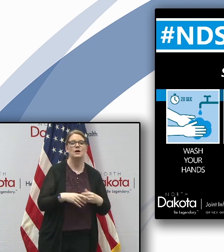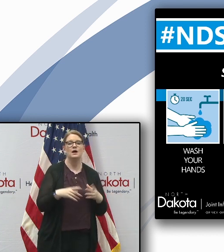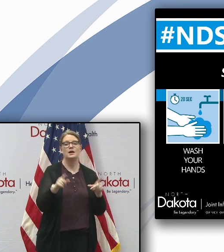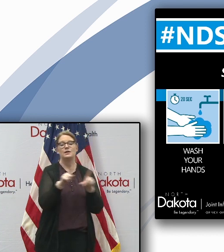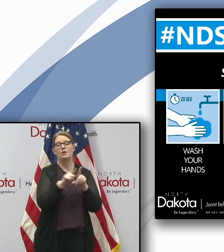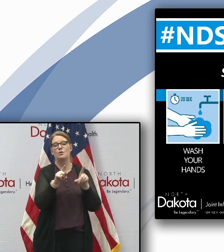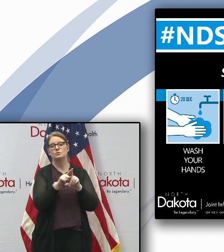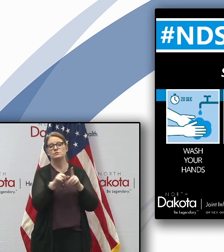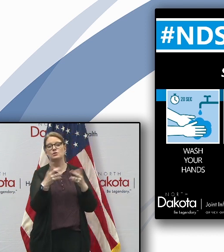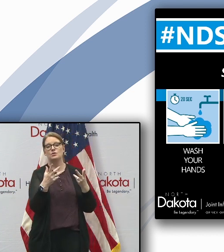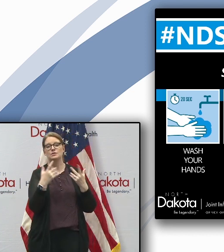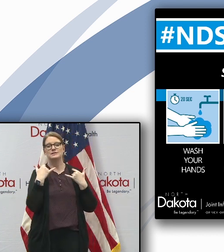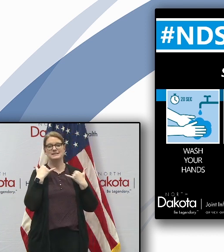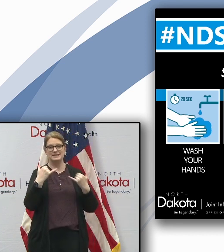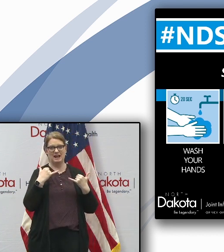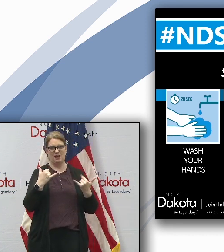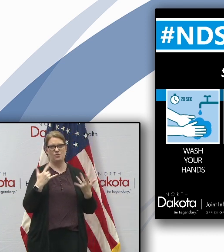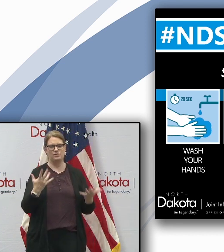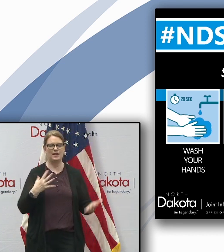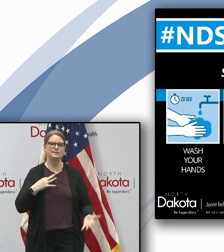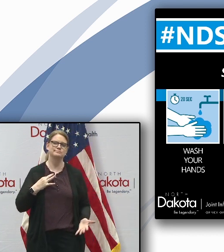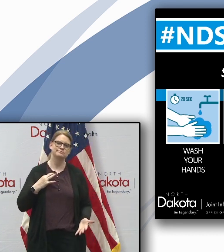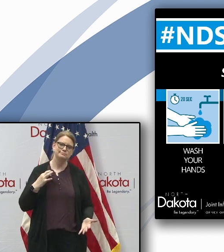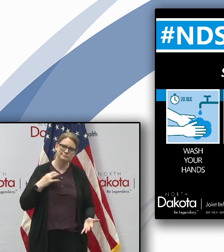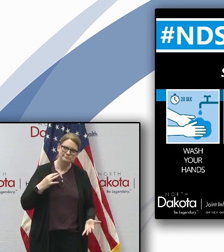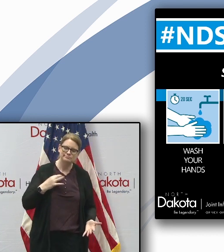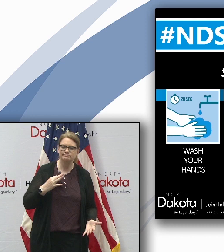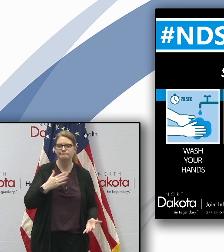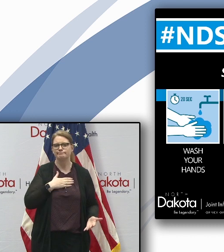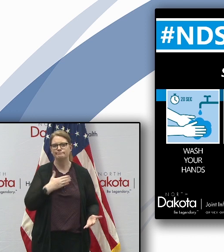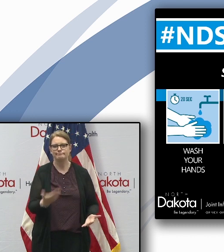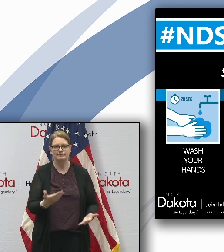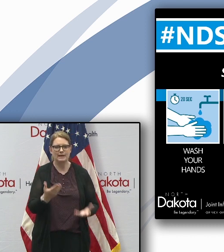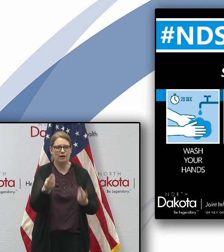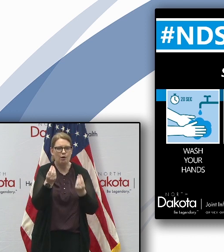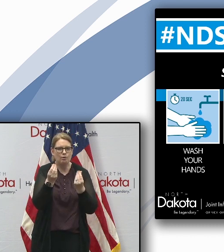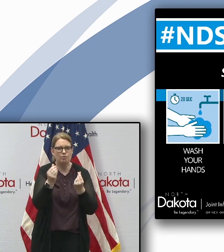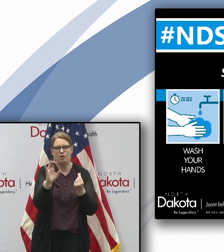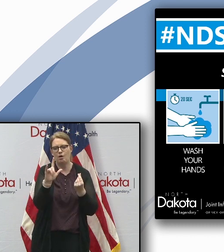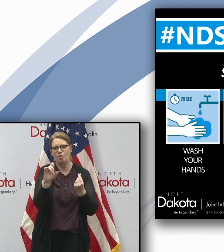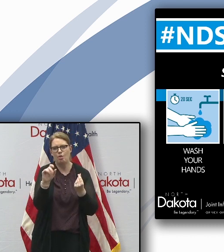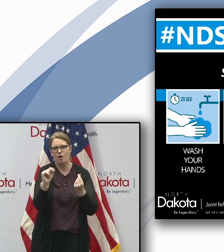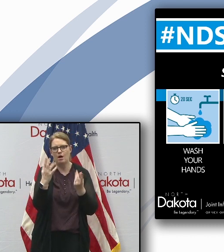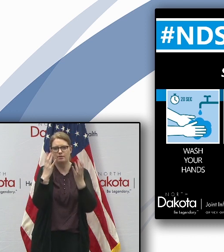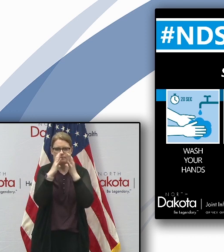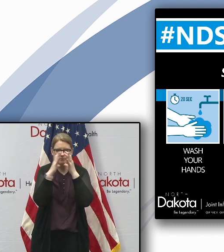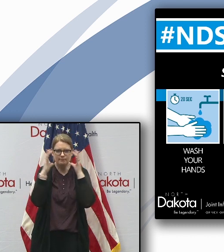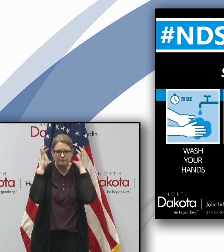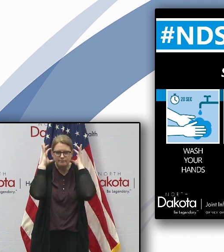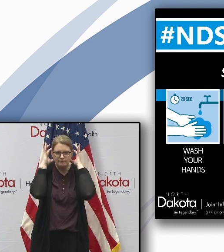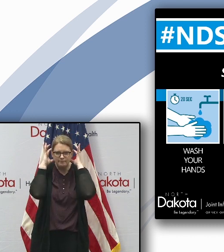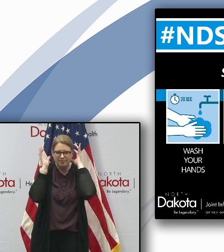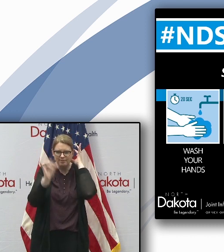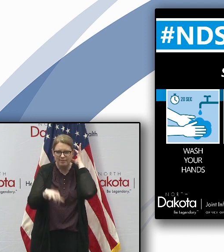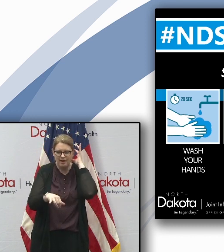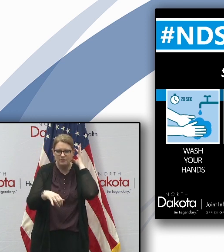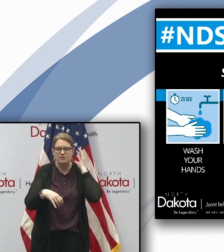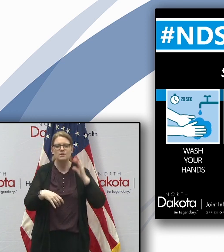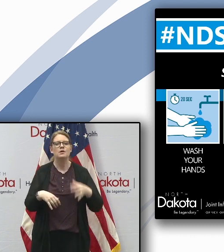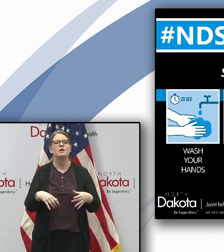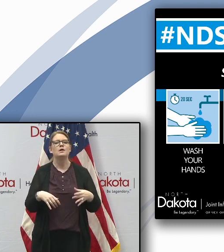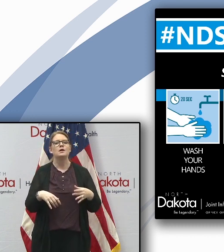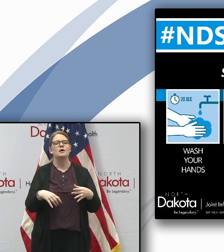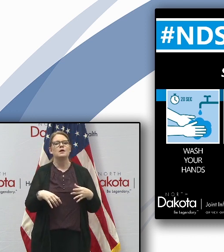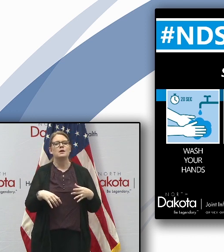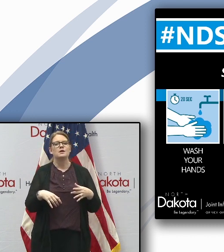again, now voluntarily wearing cloth face coverings or masks when in public. And again,